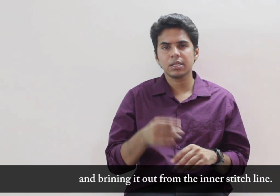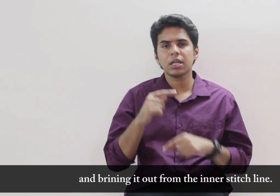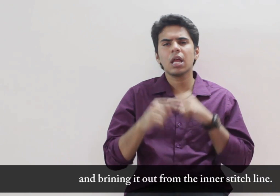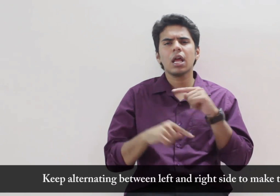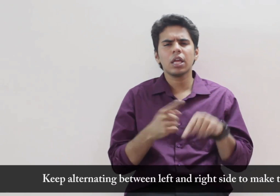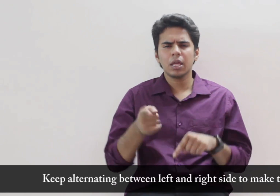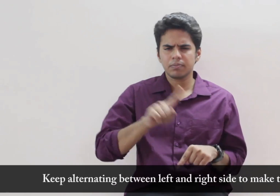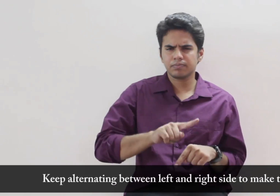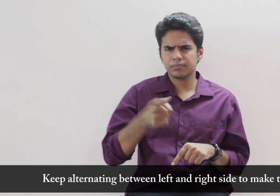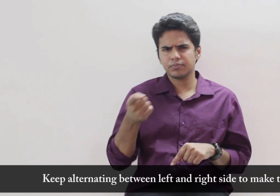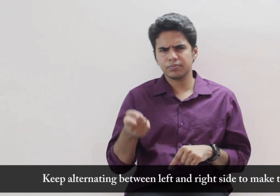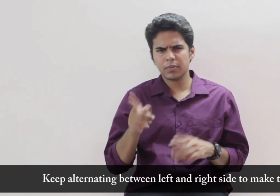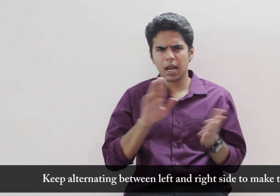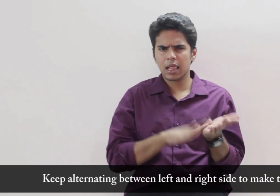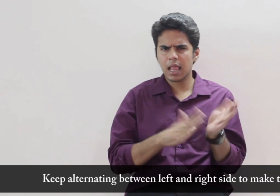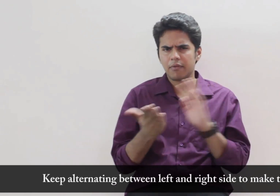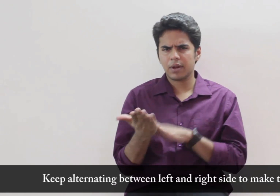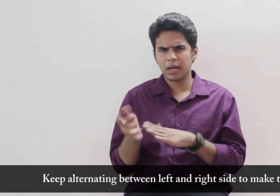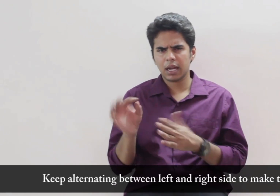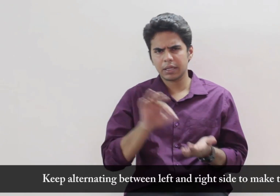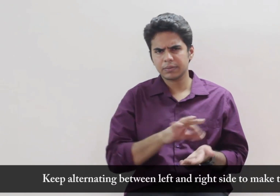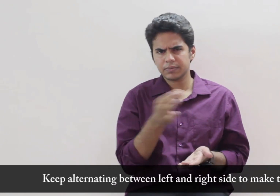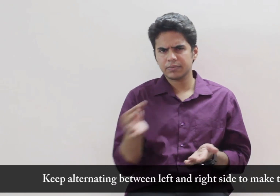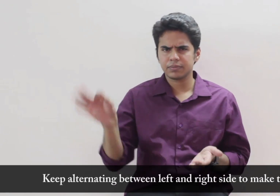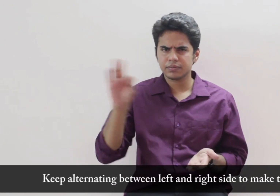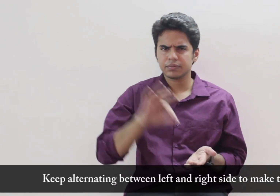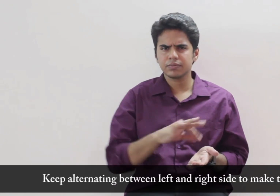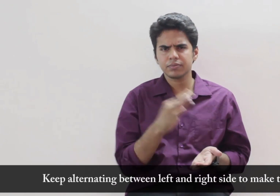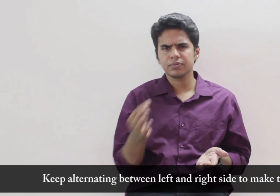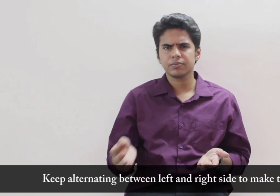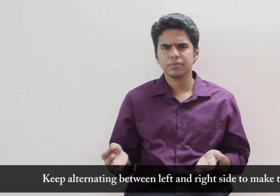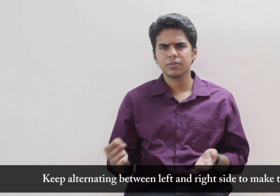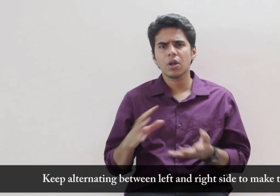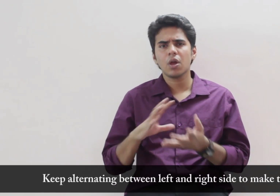Keep alternating between left and right side to make the V.